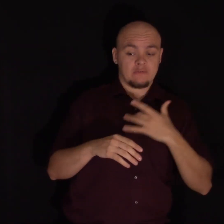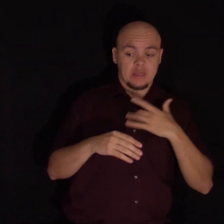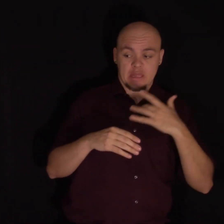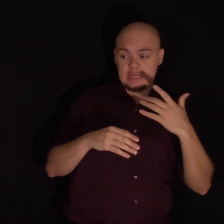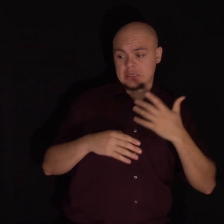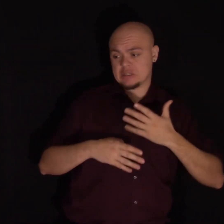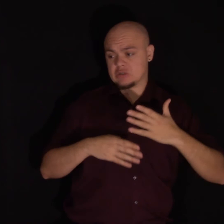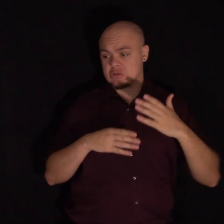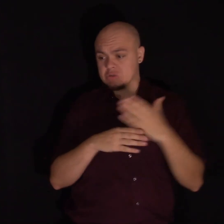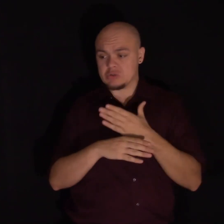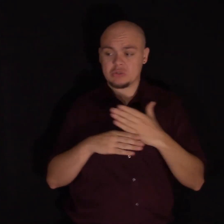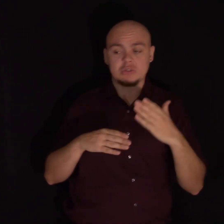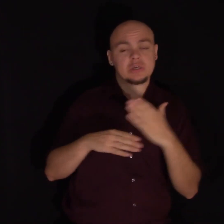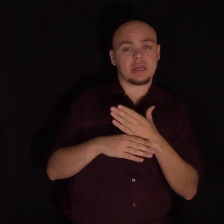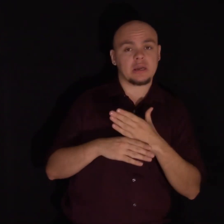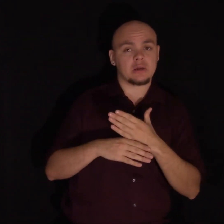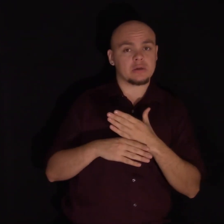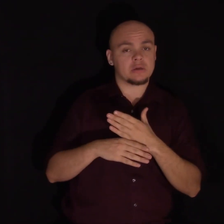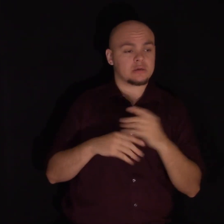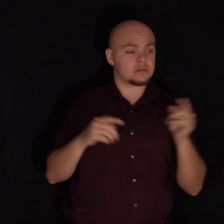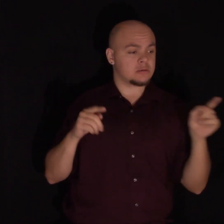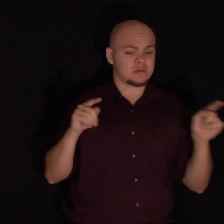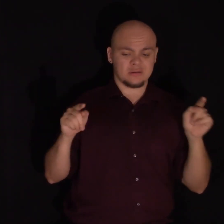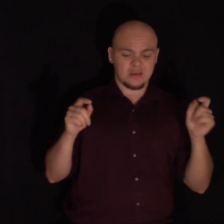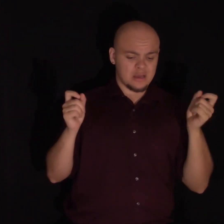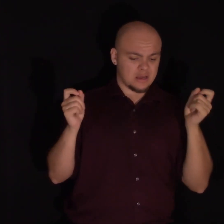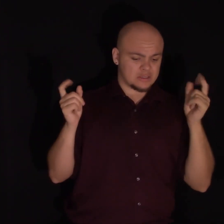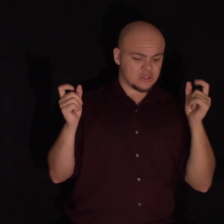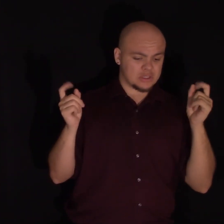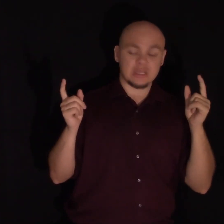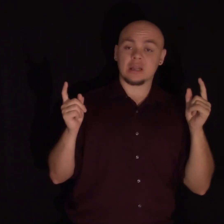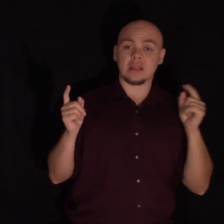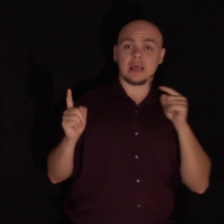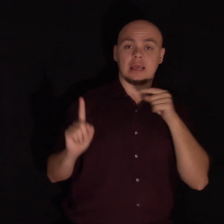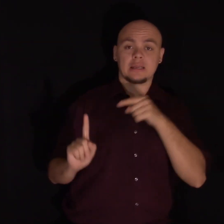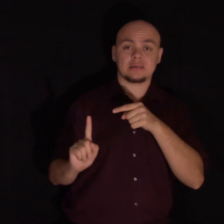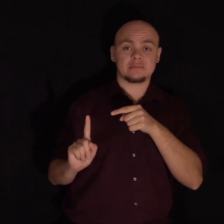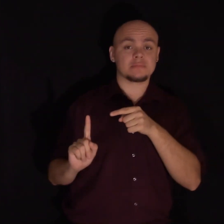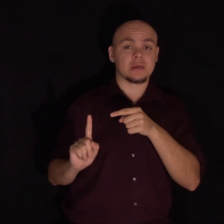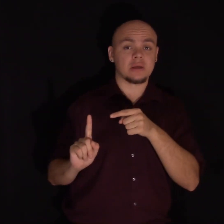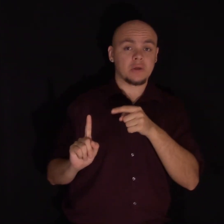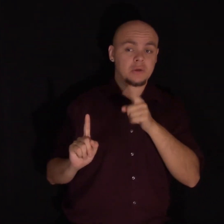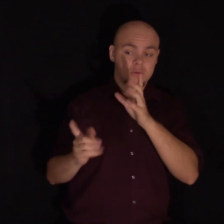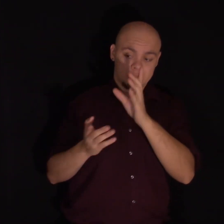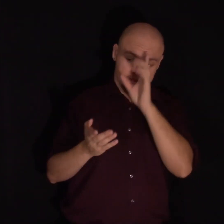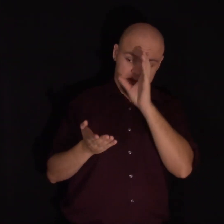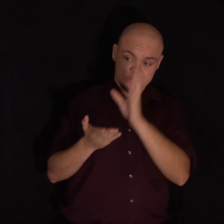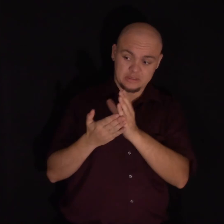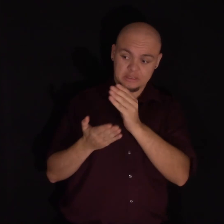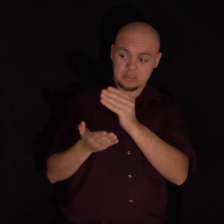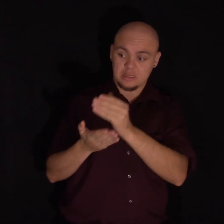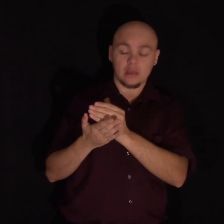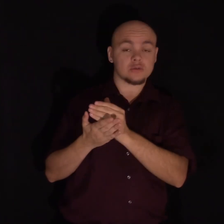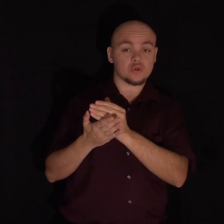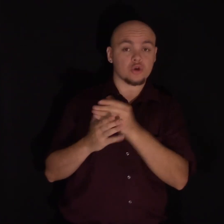and alienation, and who was seriously disturbed, controlling, and homicidal.